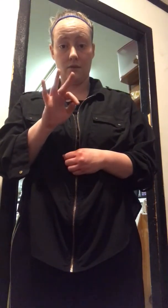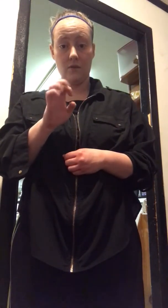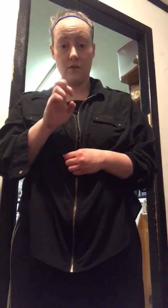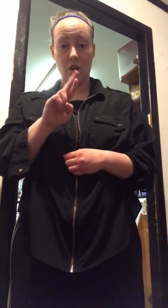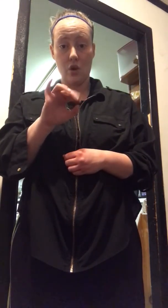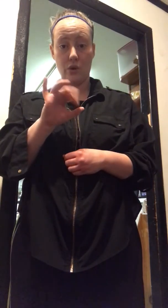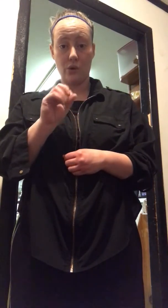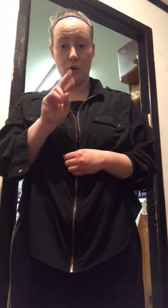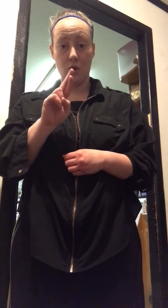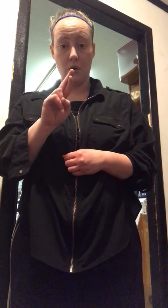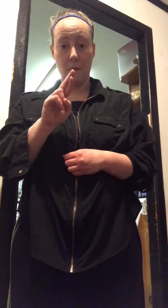portions?